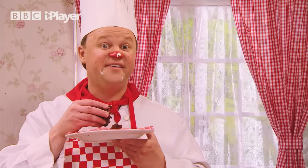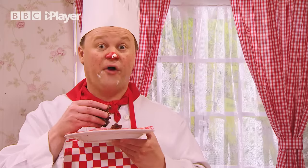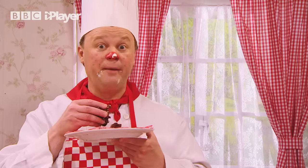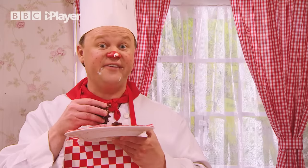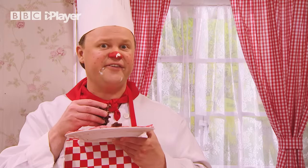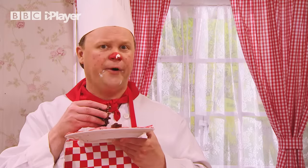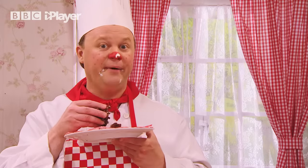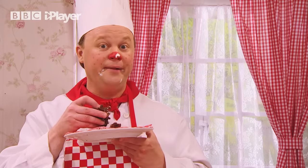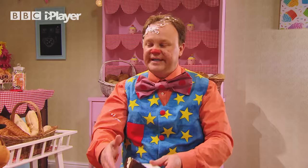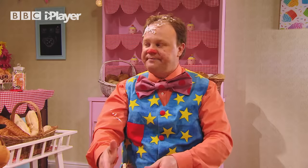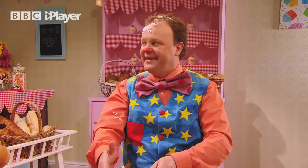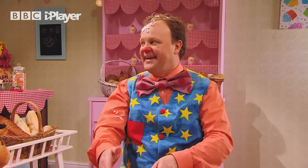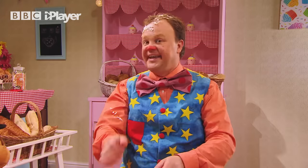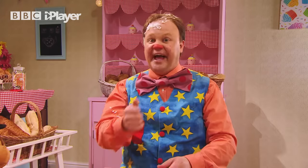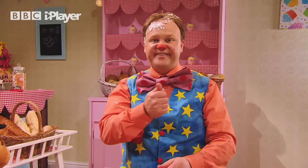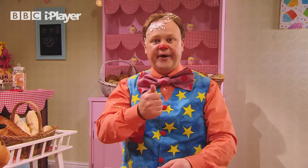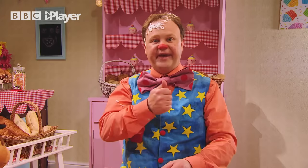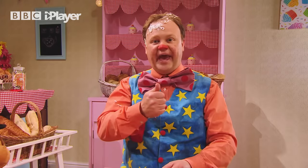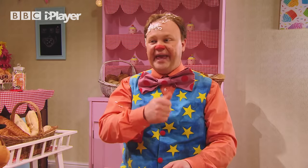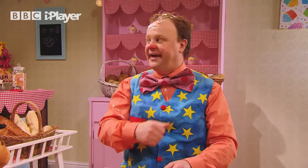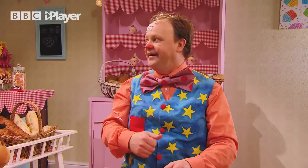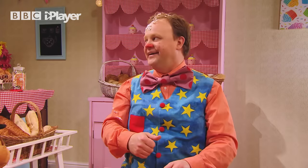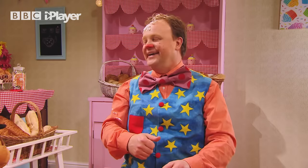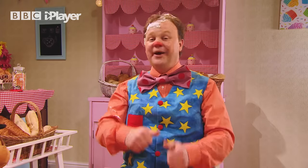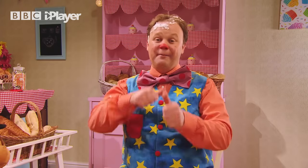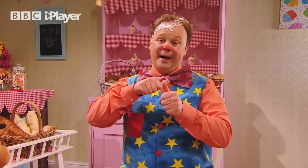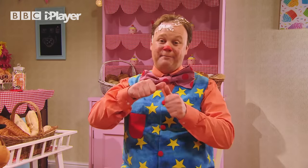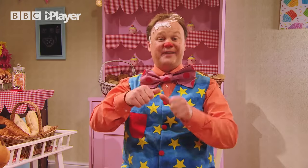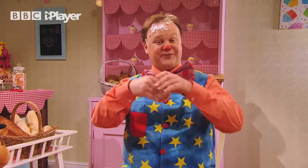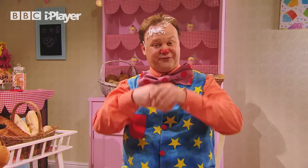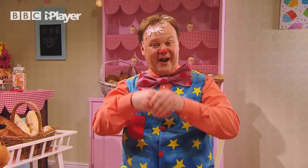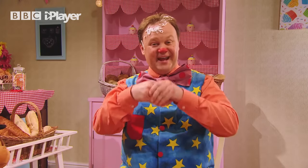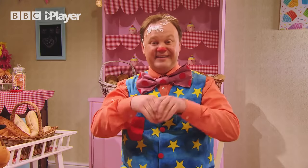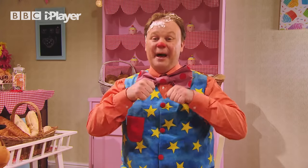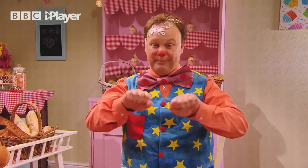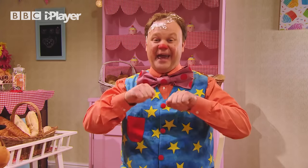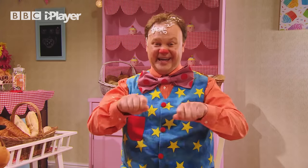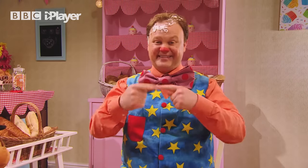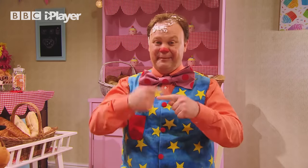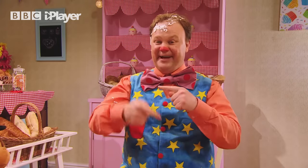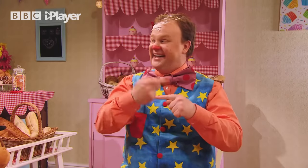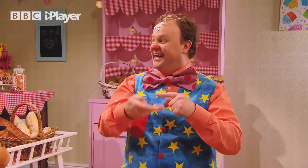Sorry, Mr. Tumble. That's okay. You're my best friend, Baker Tumble.